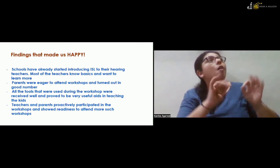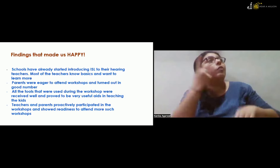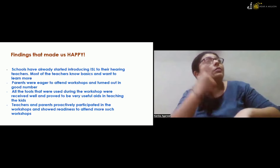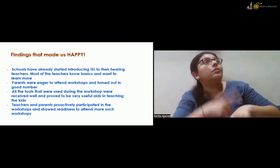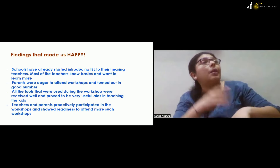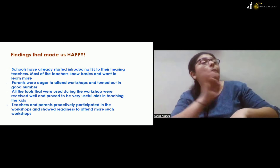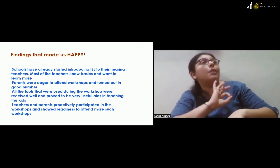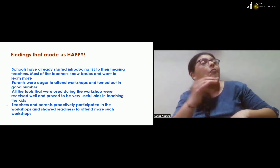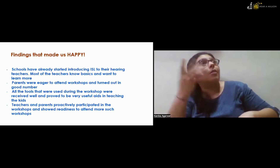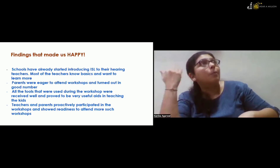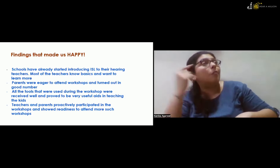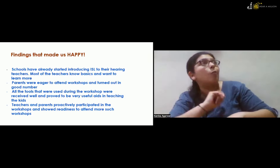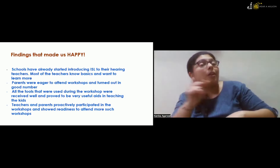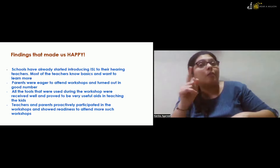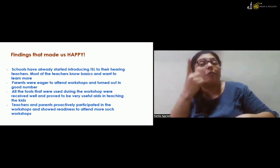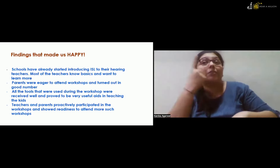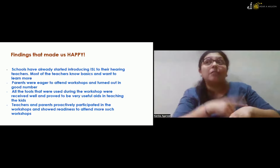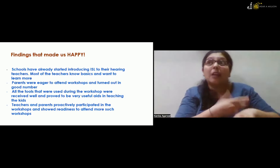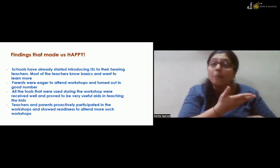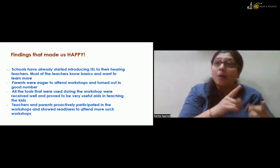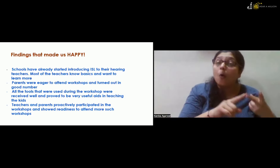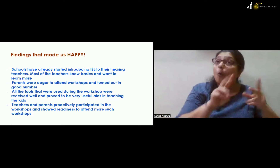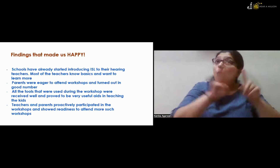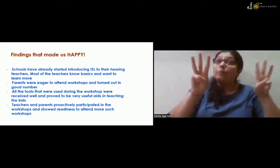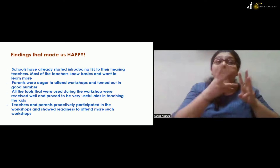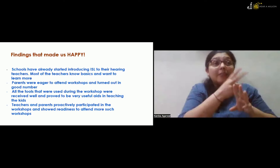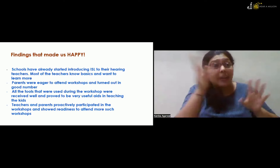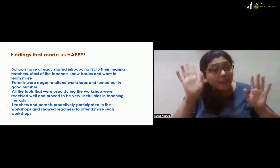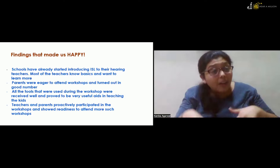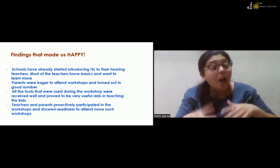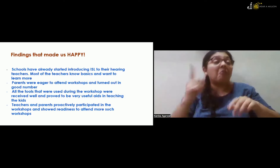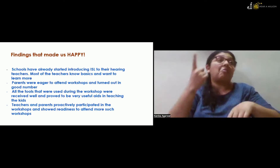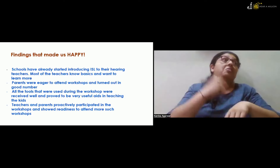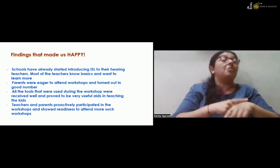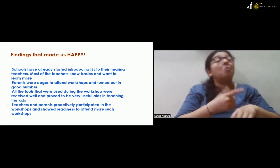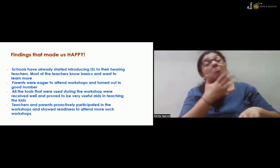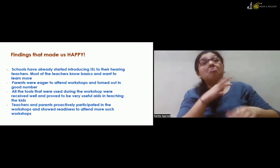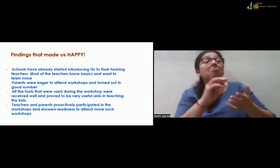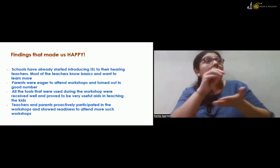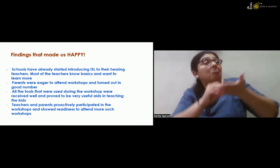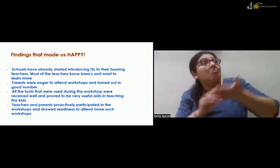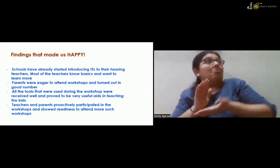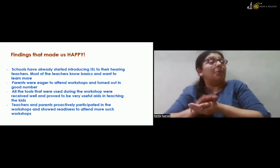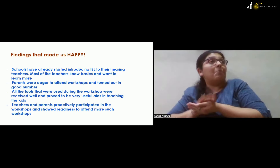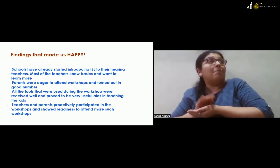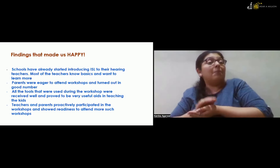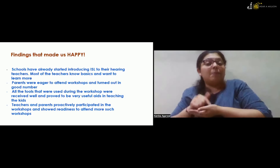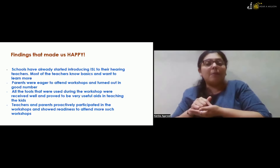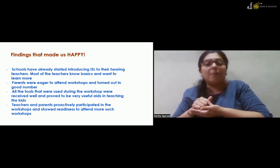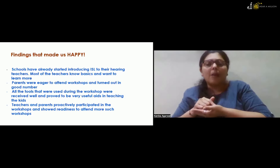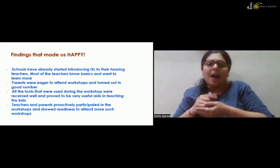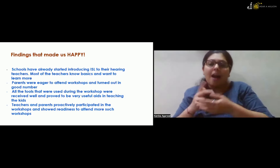stories and the deaf role models, they were like, first time we are hearing about deaf people who